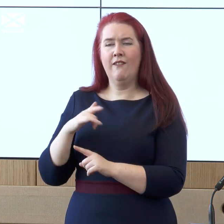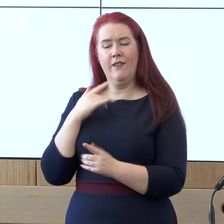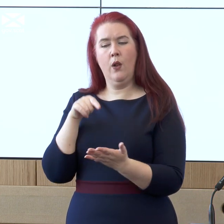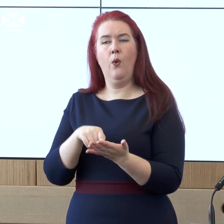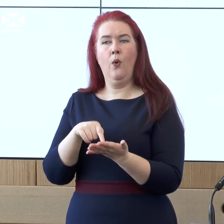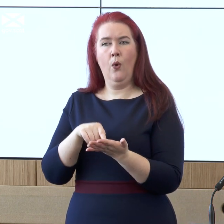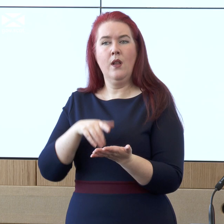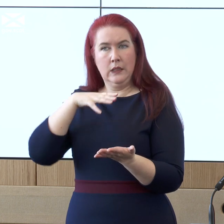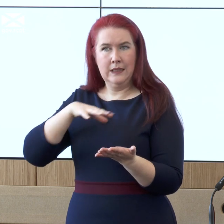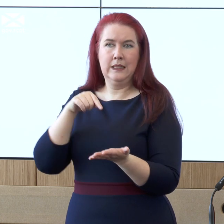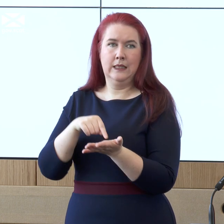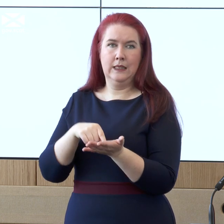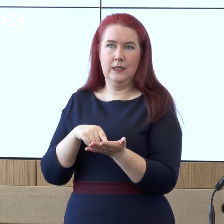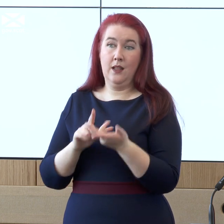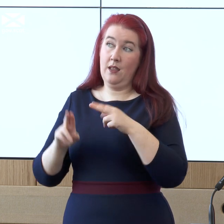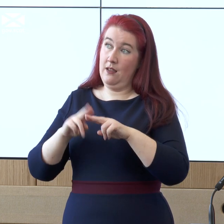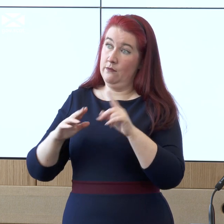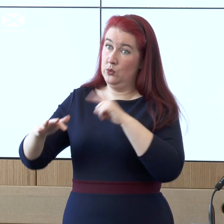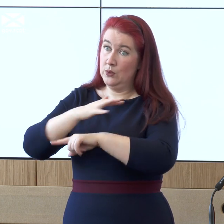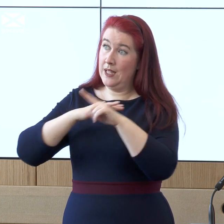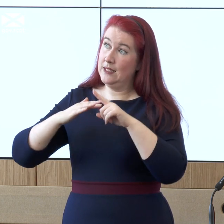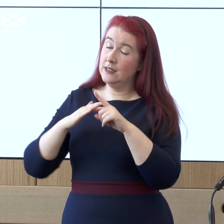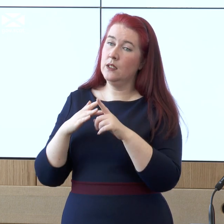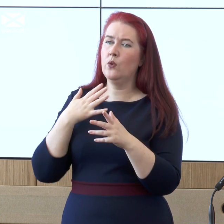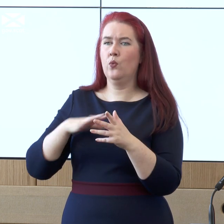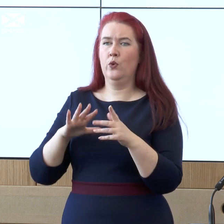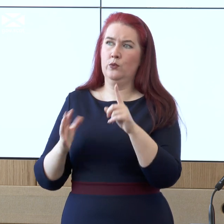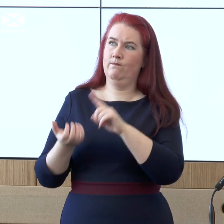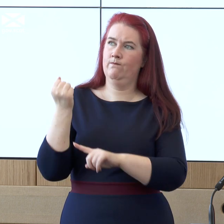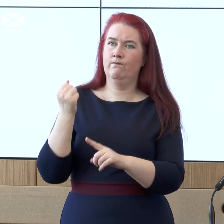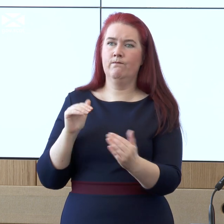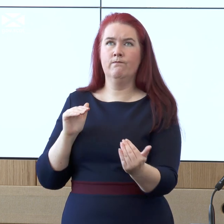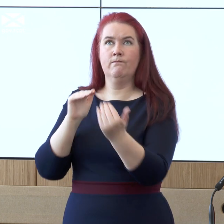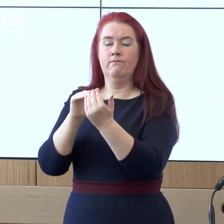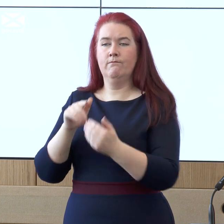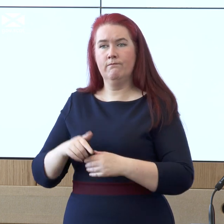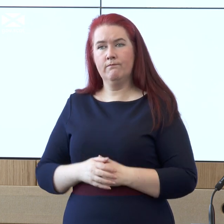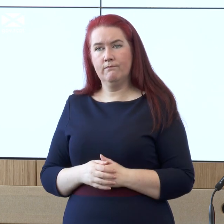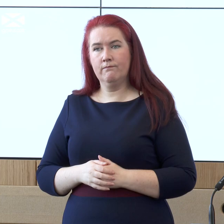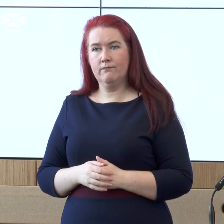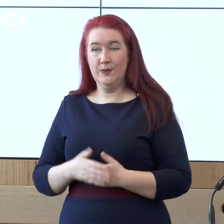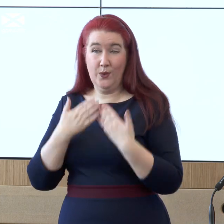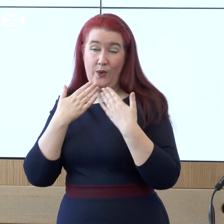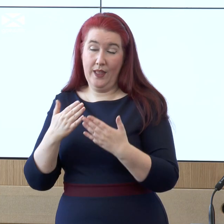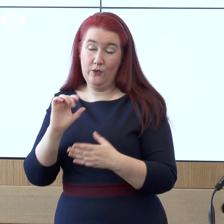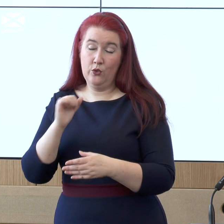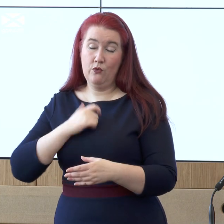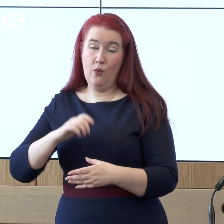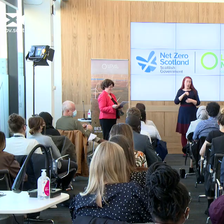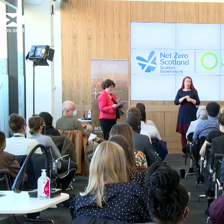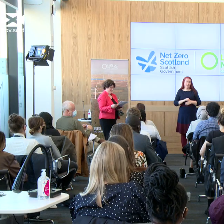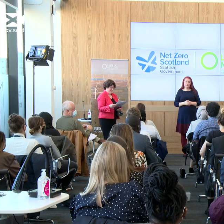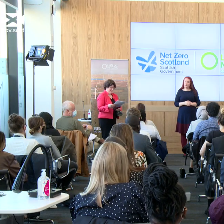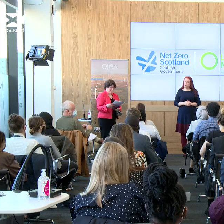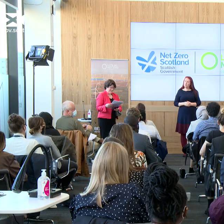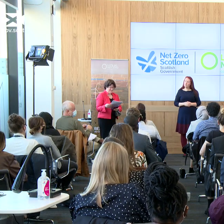necessary if, as a society, we're going to live up to the challenge that we face right now. So thank you for your role in it. Thank